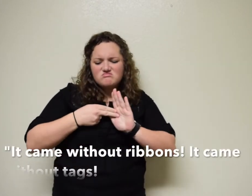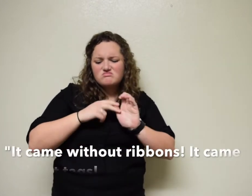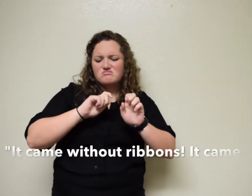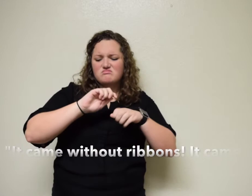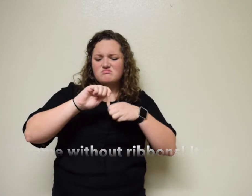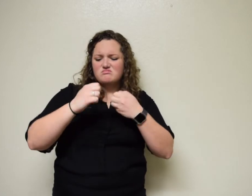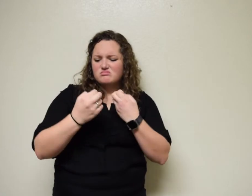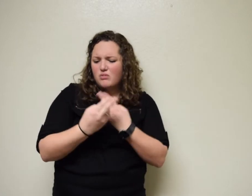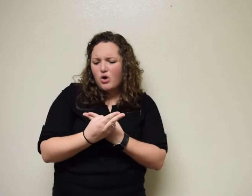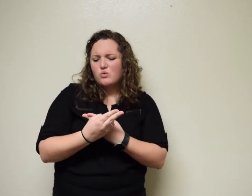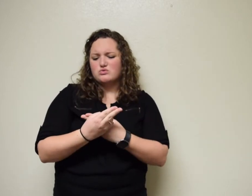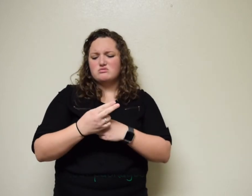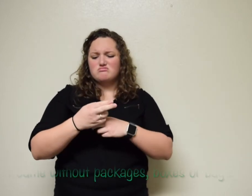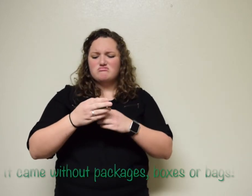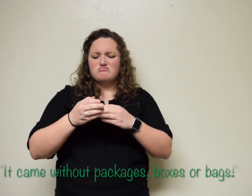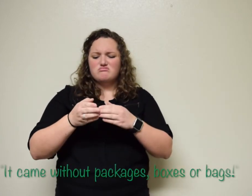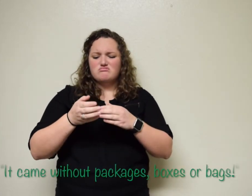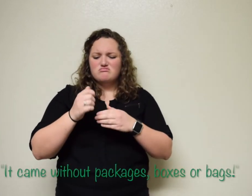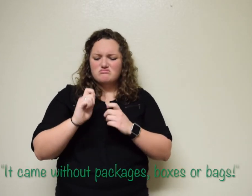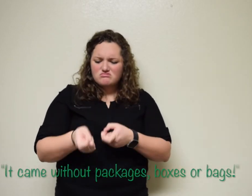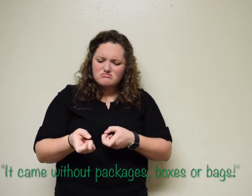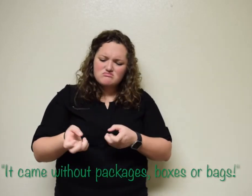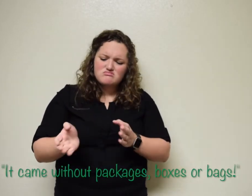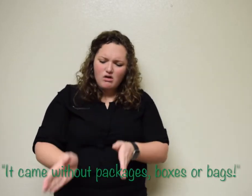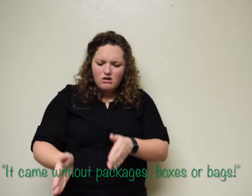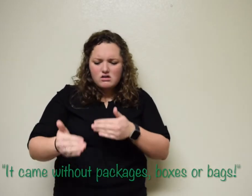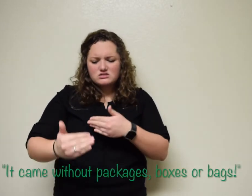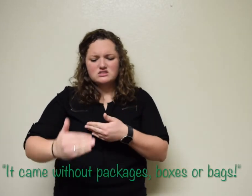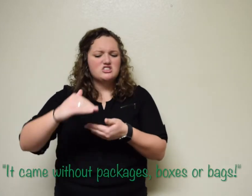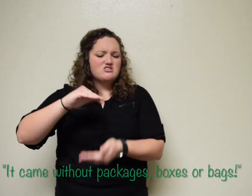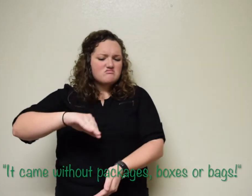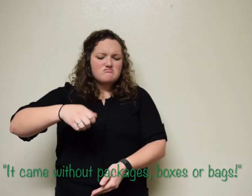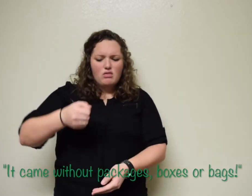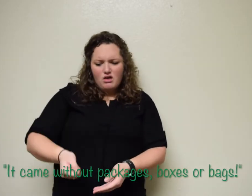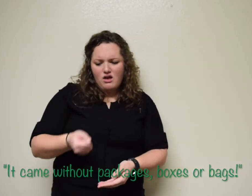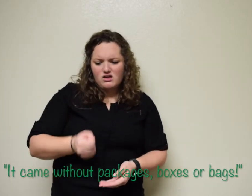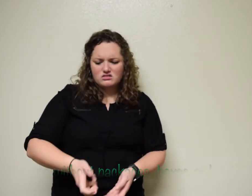came without packages boxes or bags